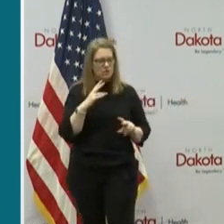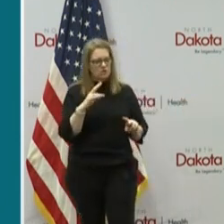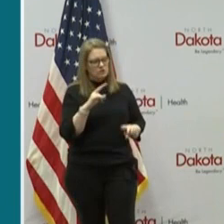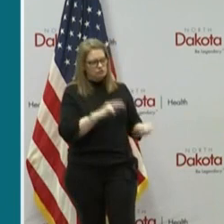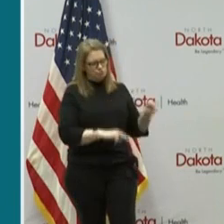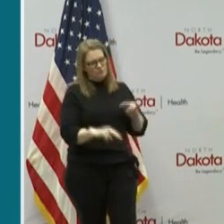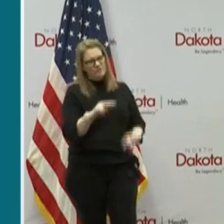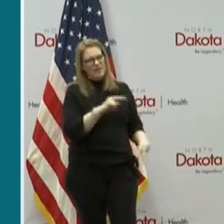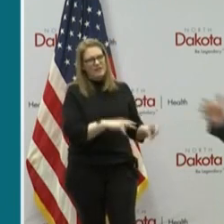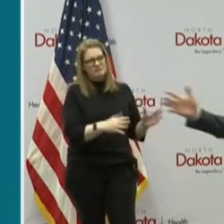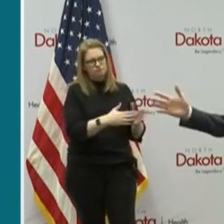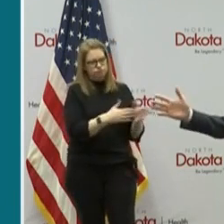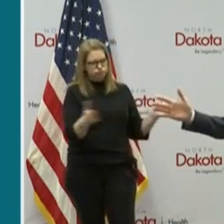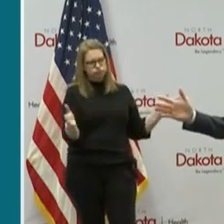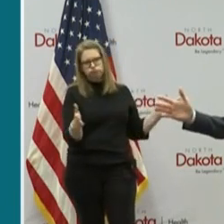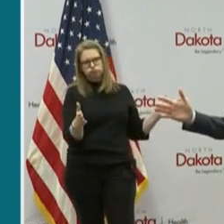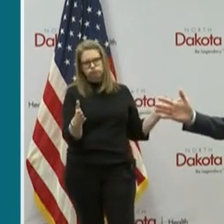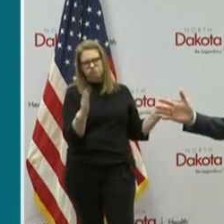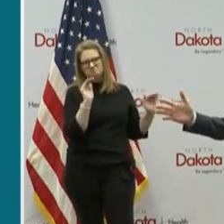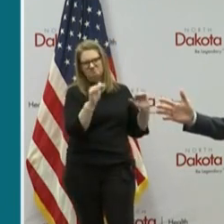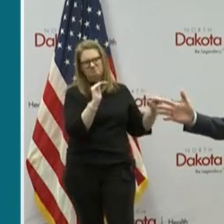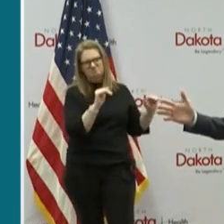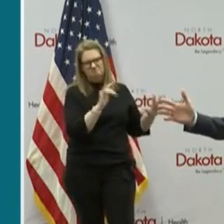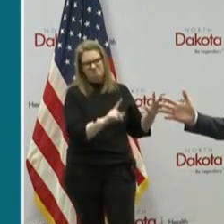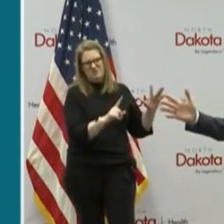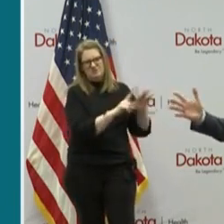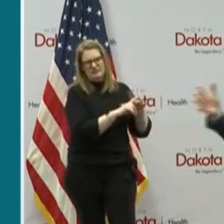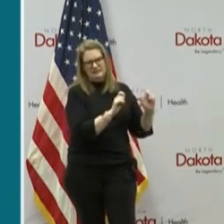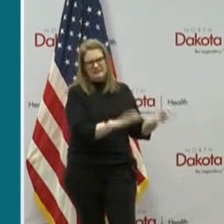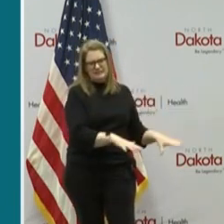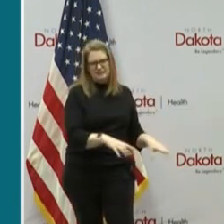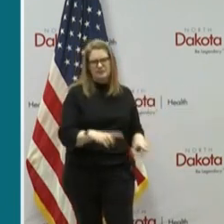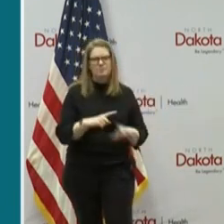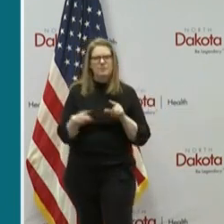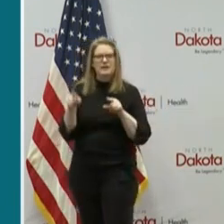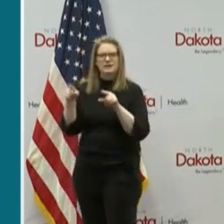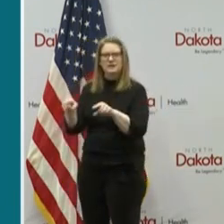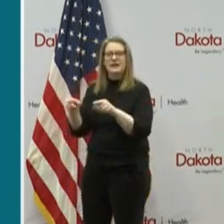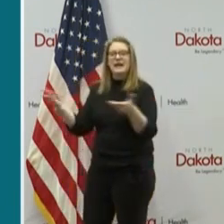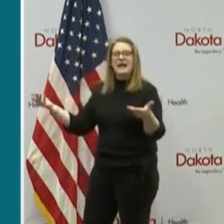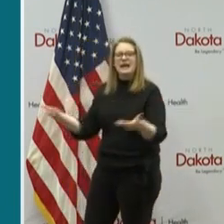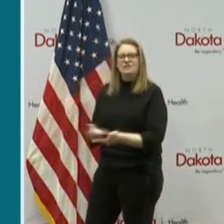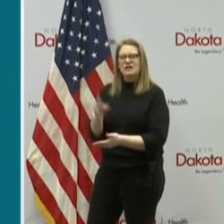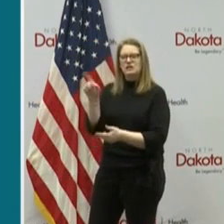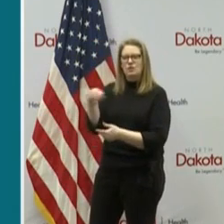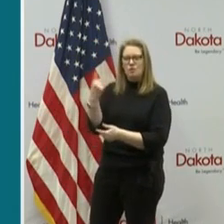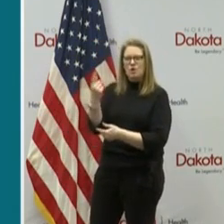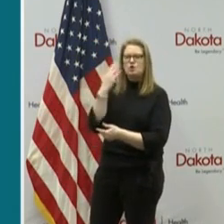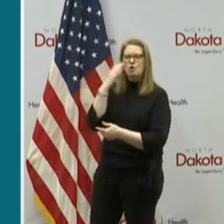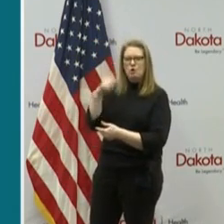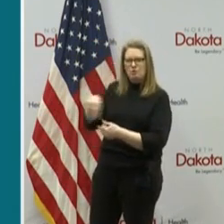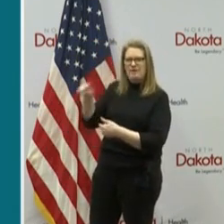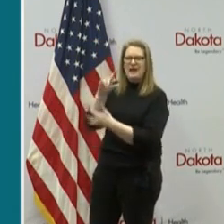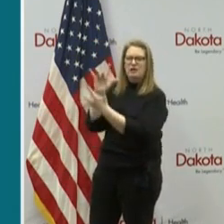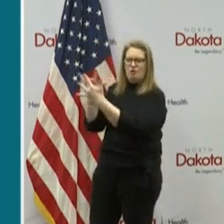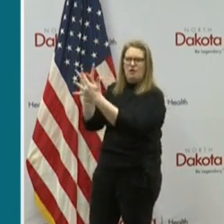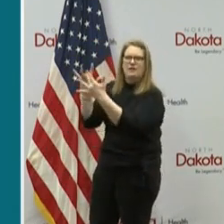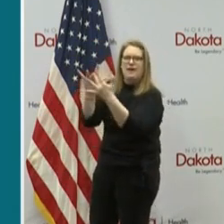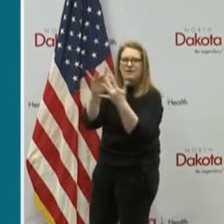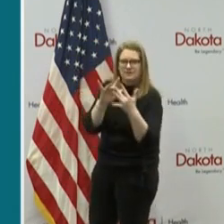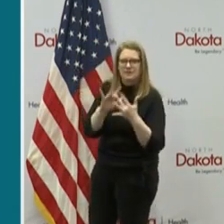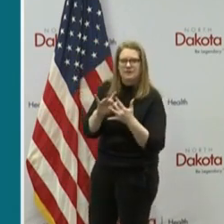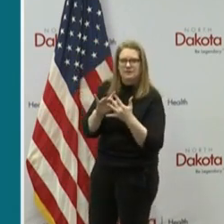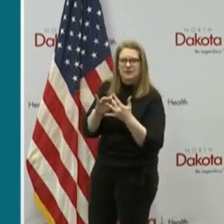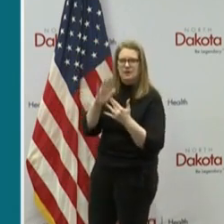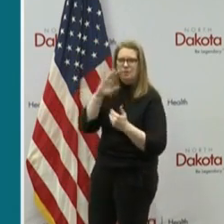just, hey, whoever you are, come and get tested, versus by invitation only. We know you've had contact, we're going to have a higher percentage,